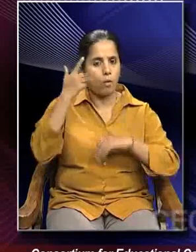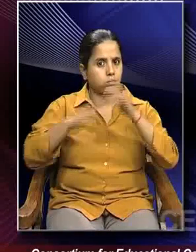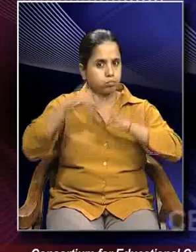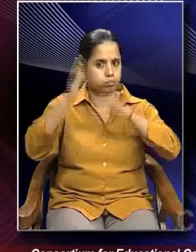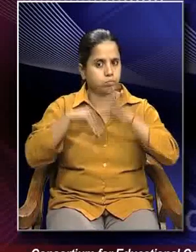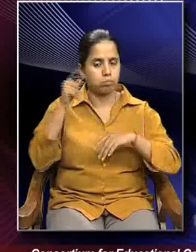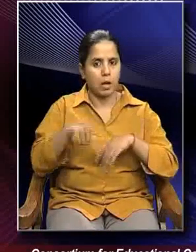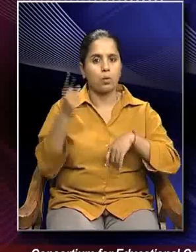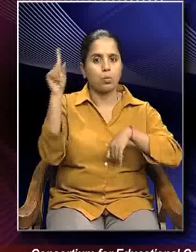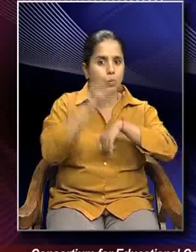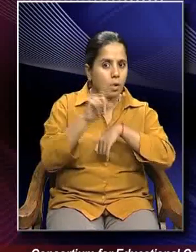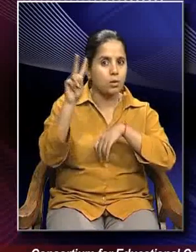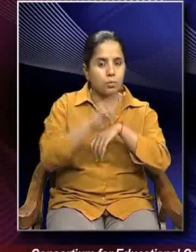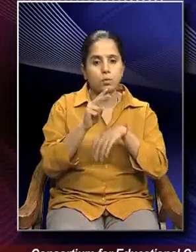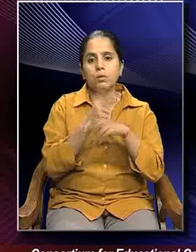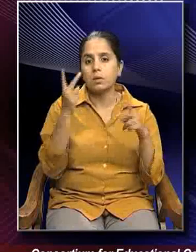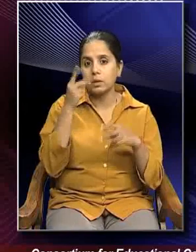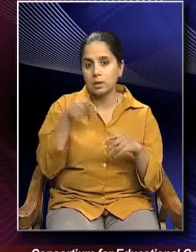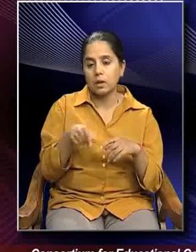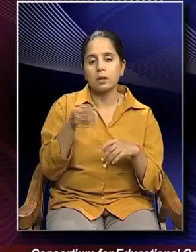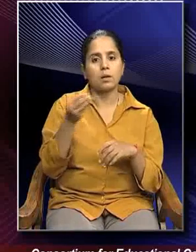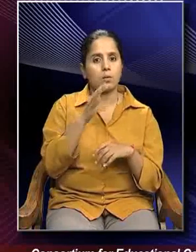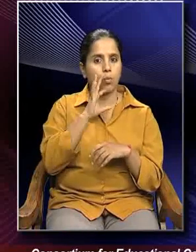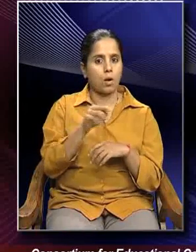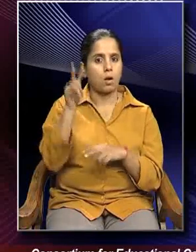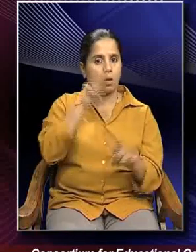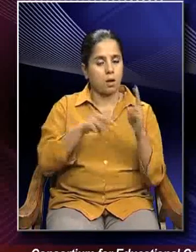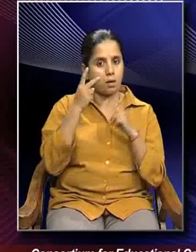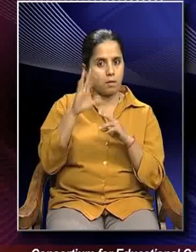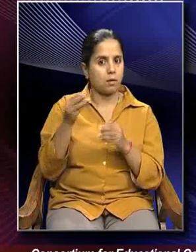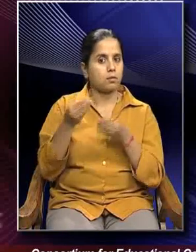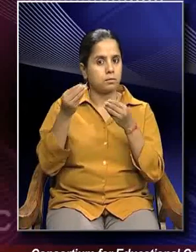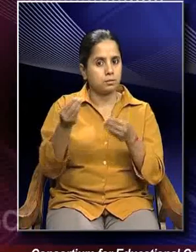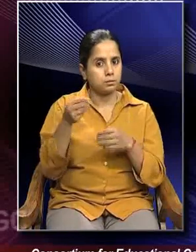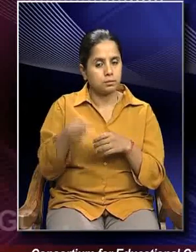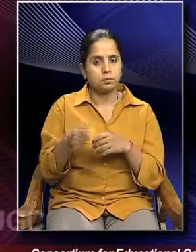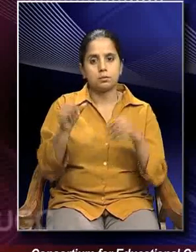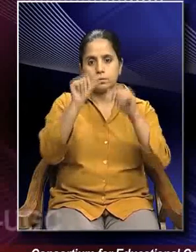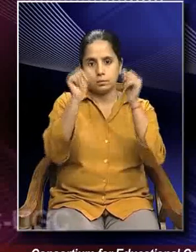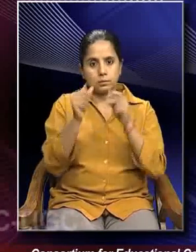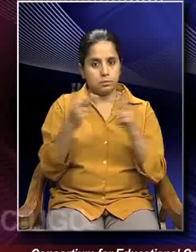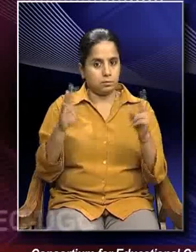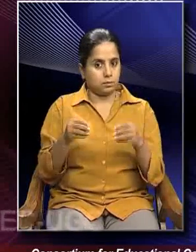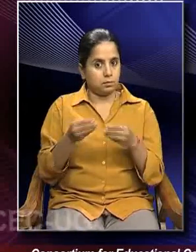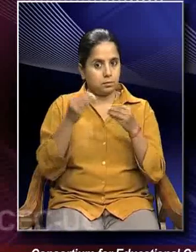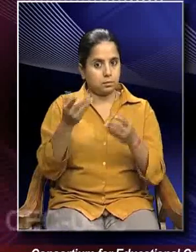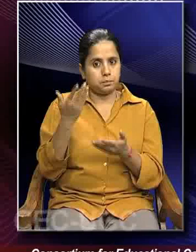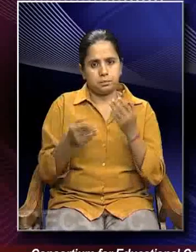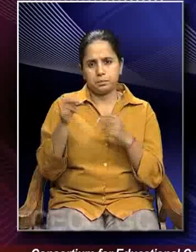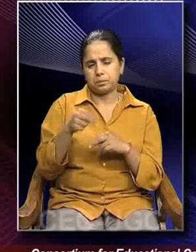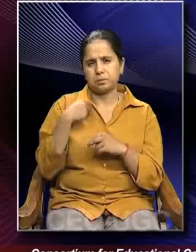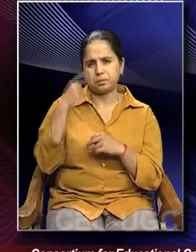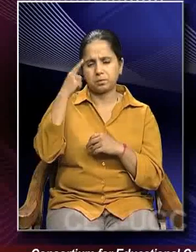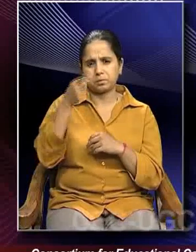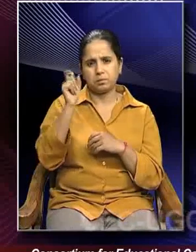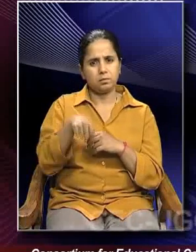to understand certain reality, he is giving certain characteristics which need not